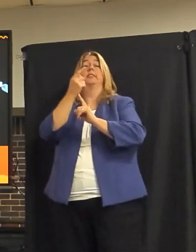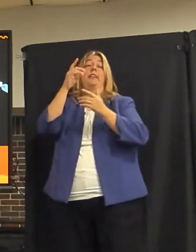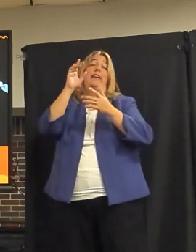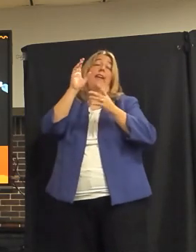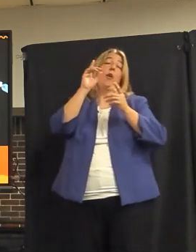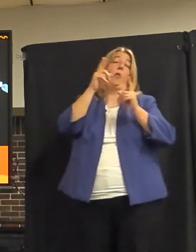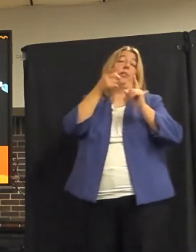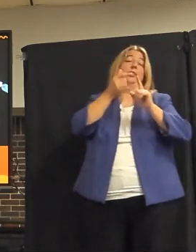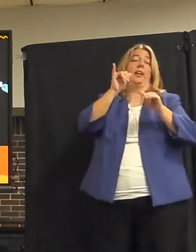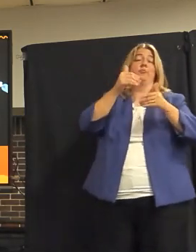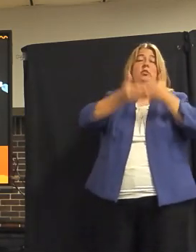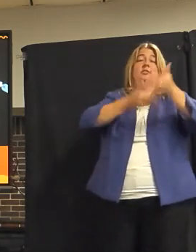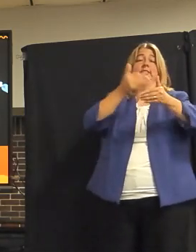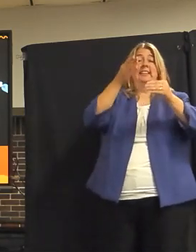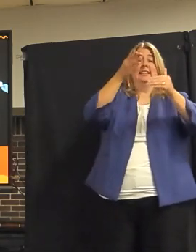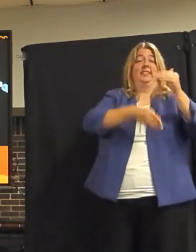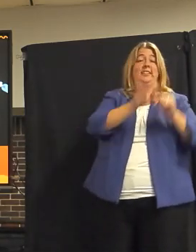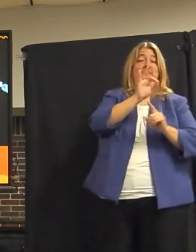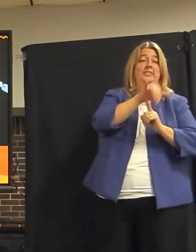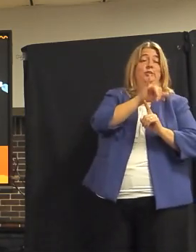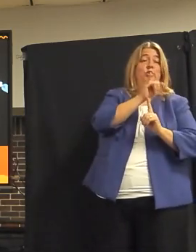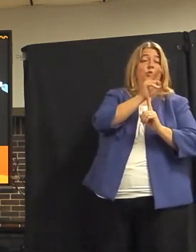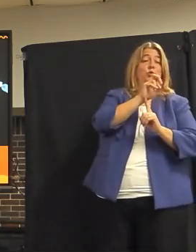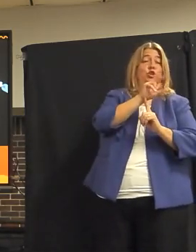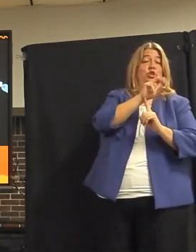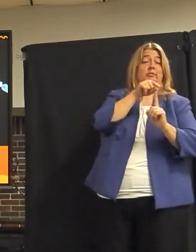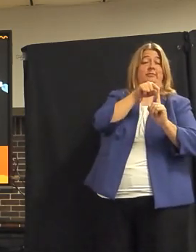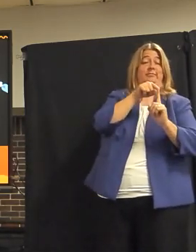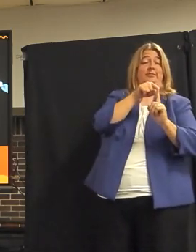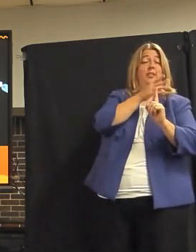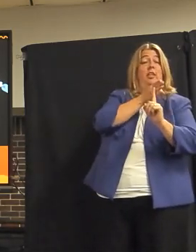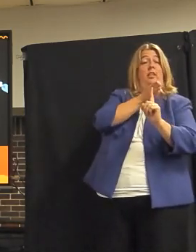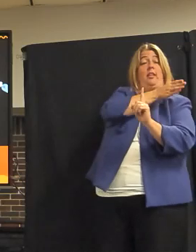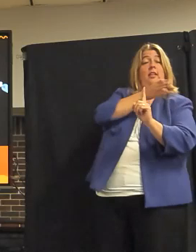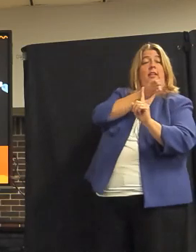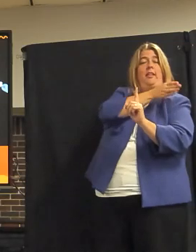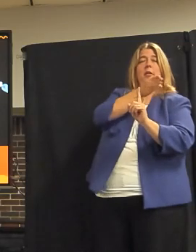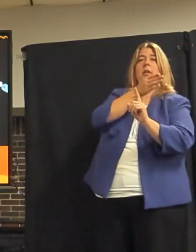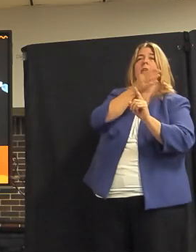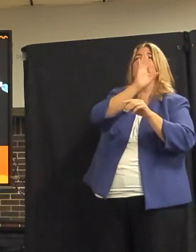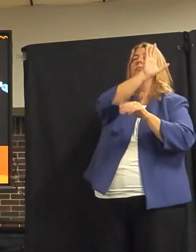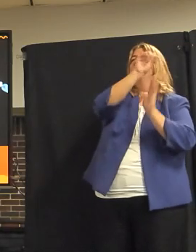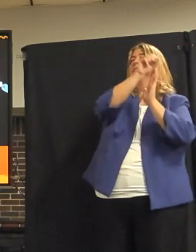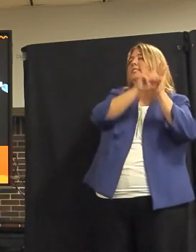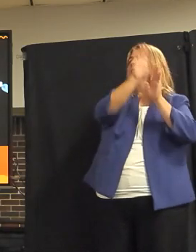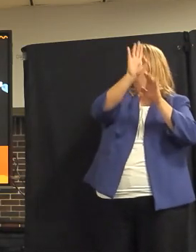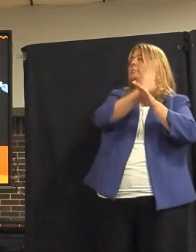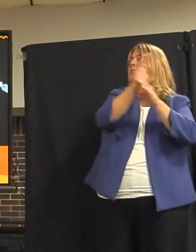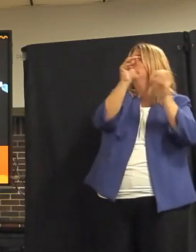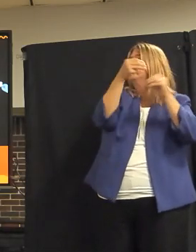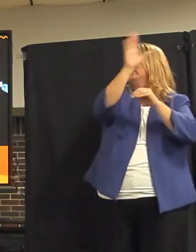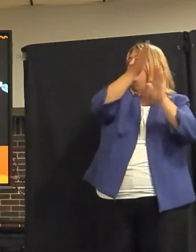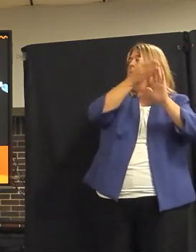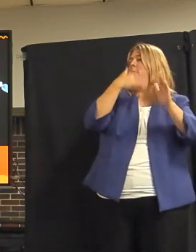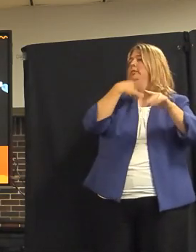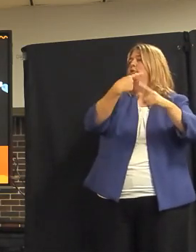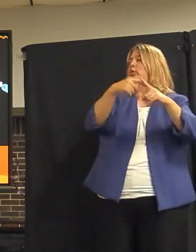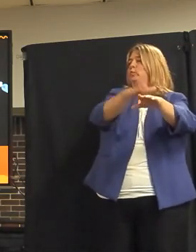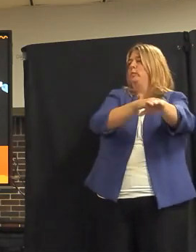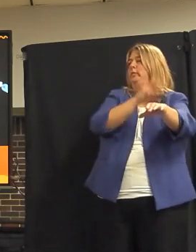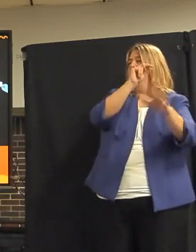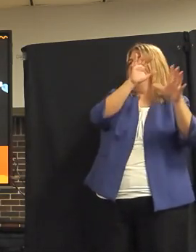If you recall, well, July 1st, the fiscal year ends June 30th. The